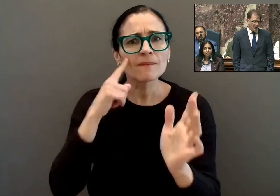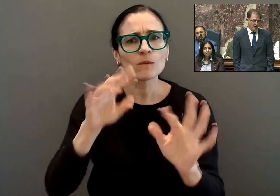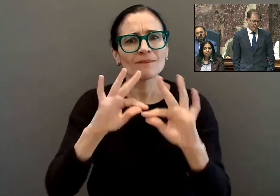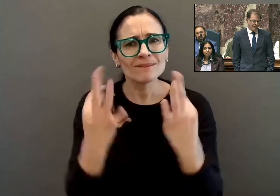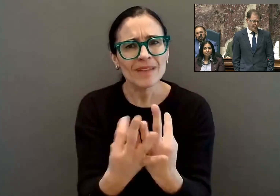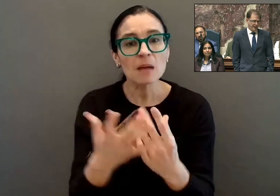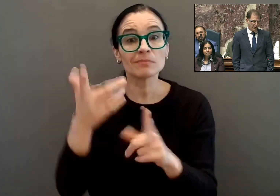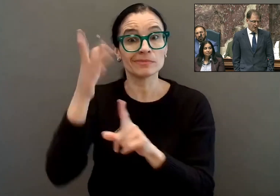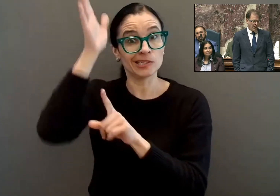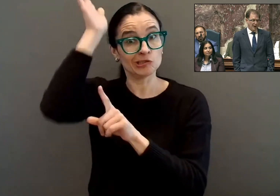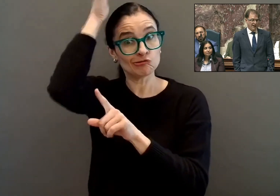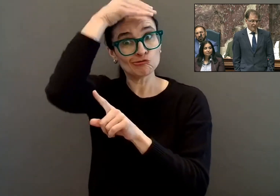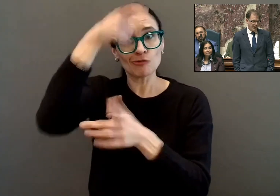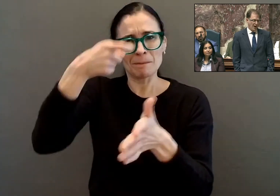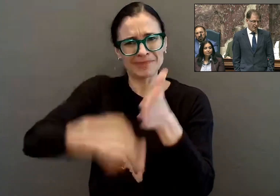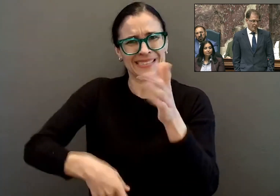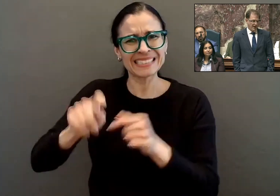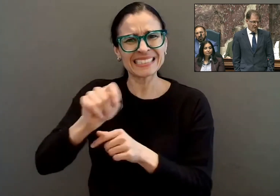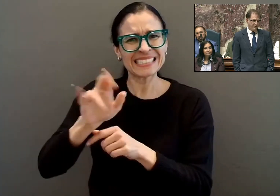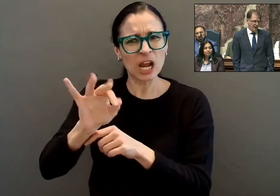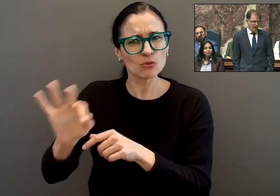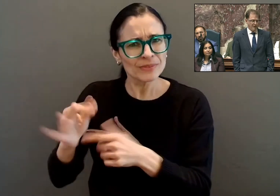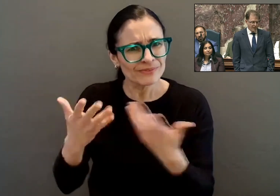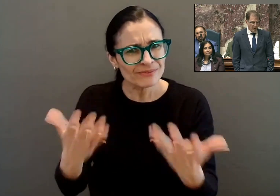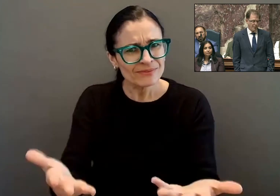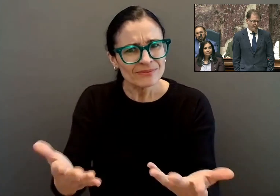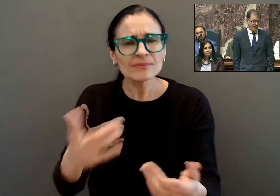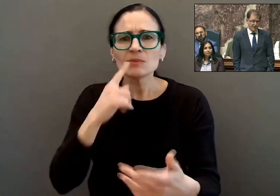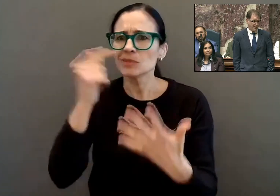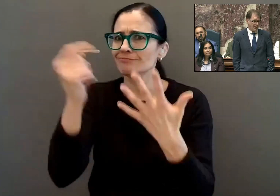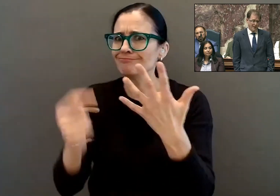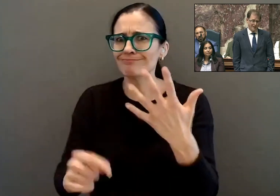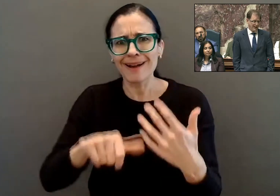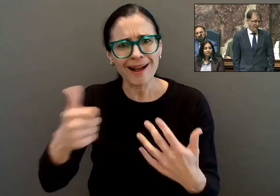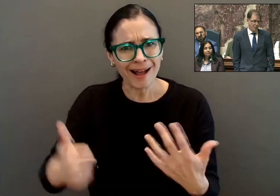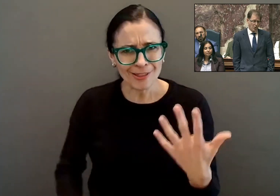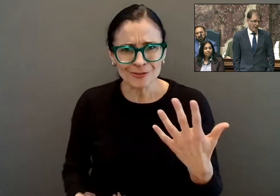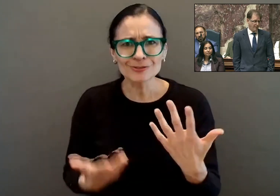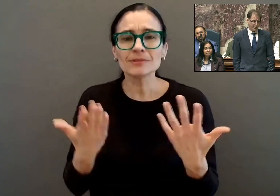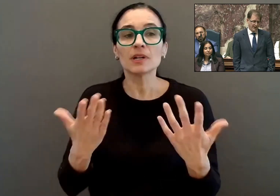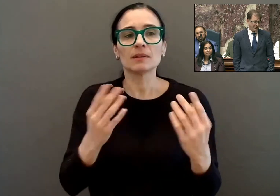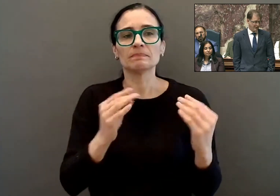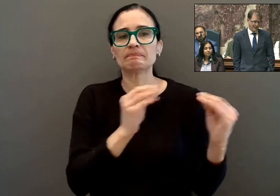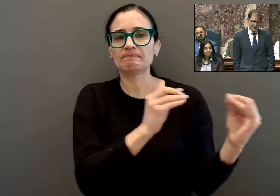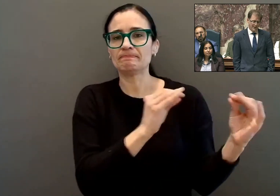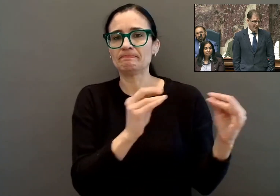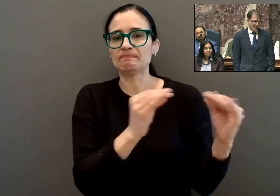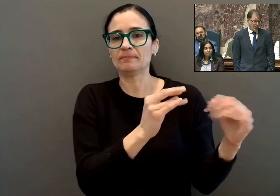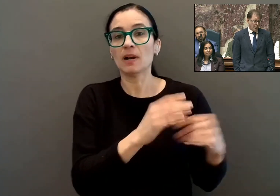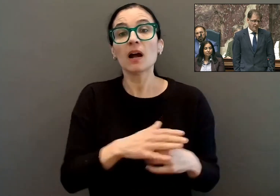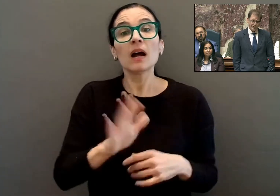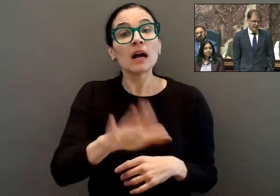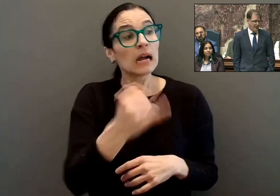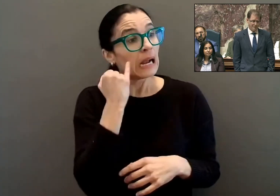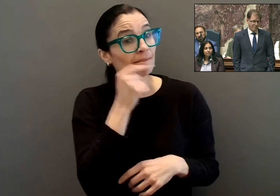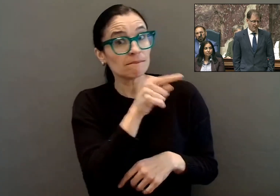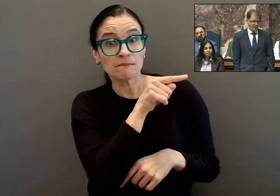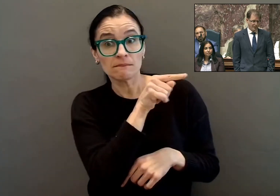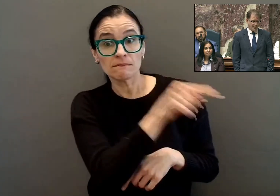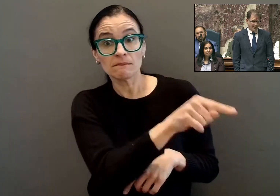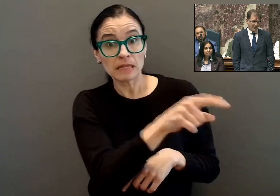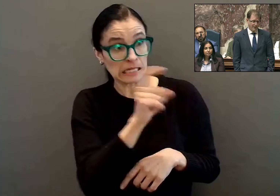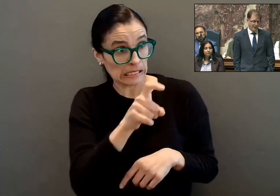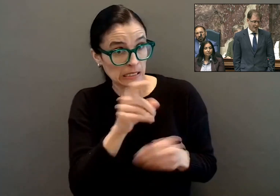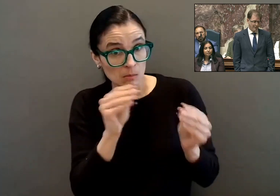I think, Honourable Speaker, if the opposition needs more information, there they go, they're just yelling.